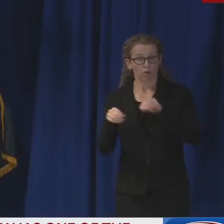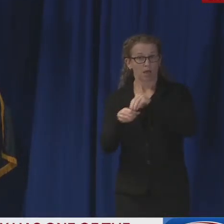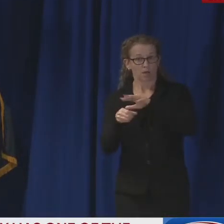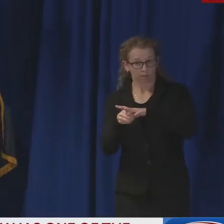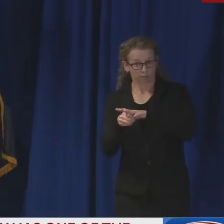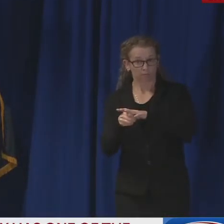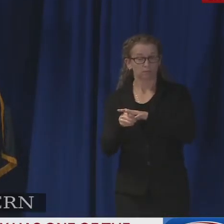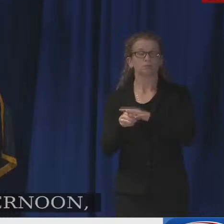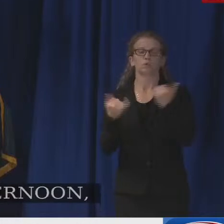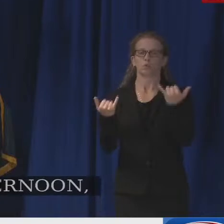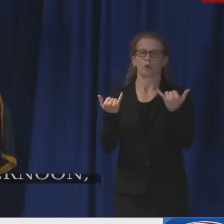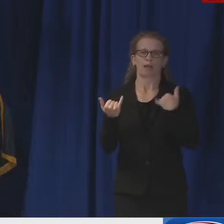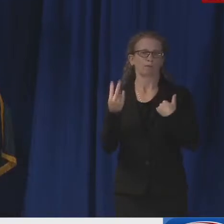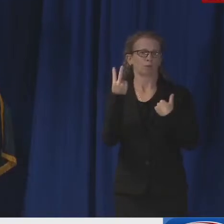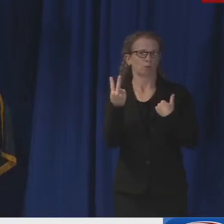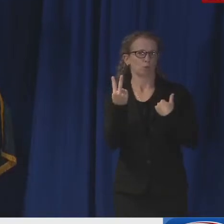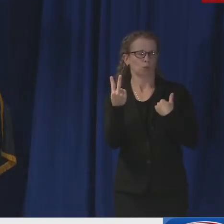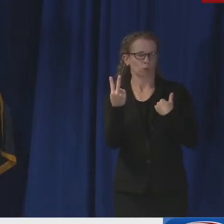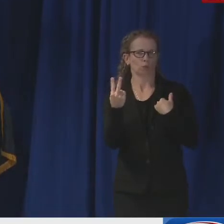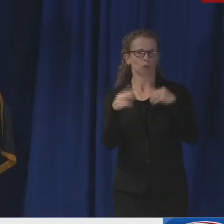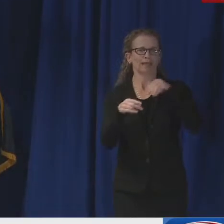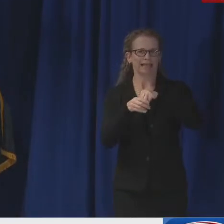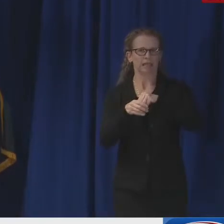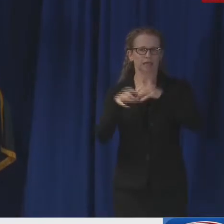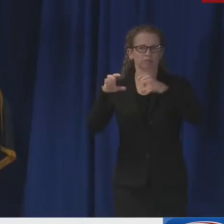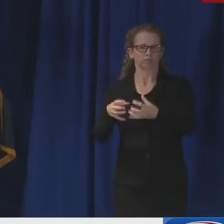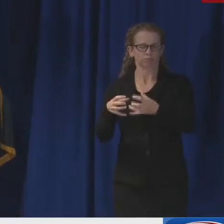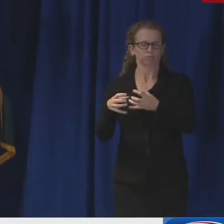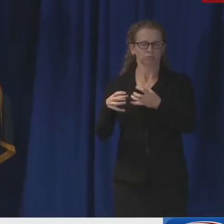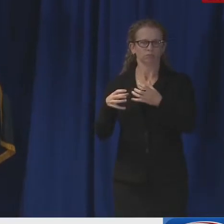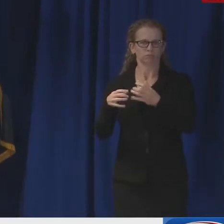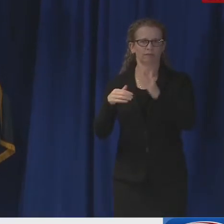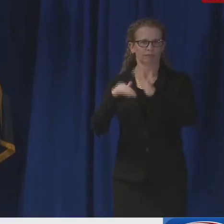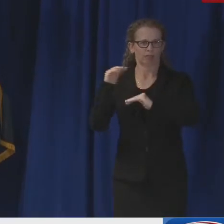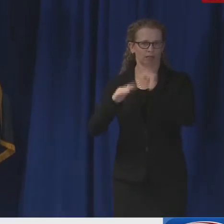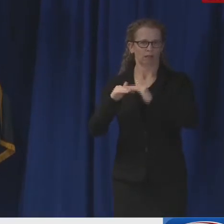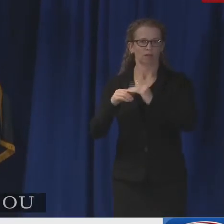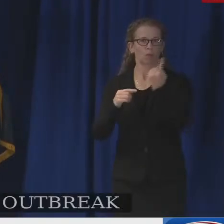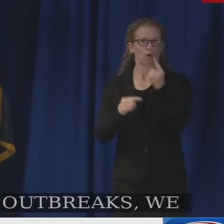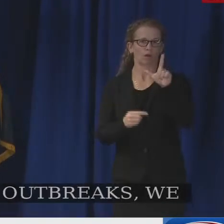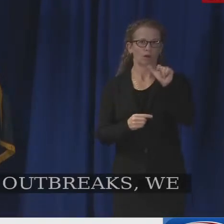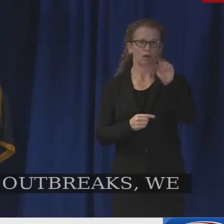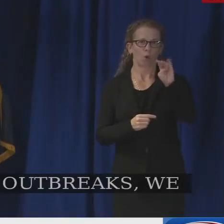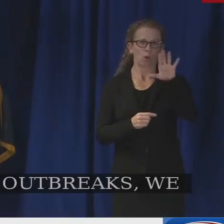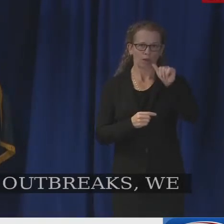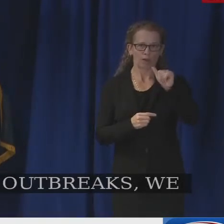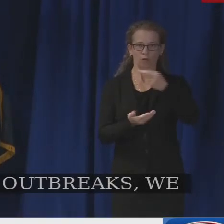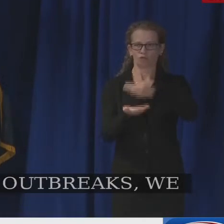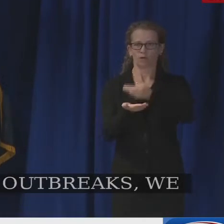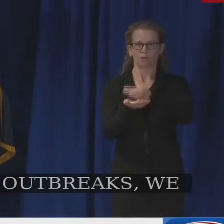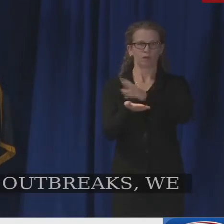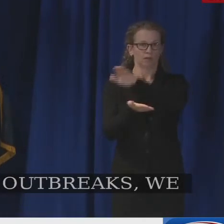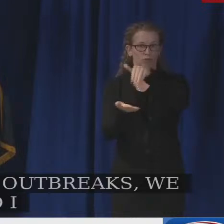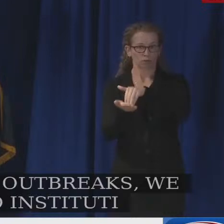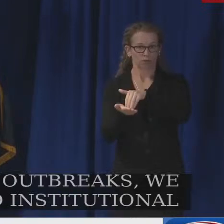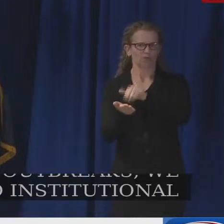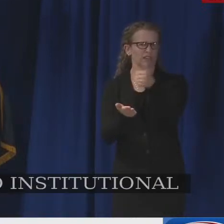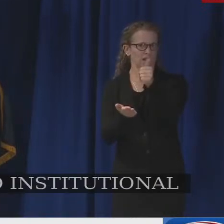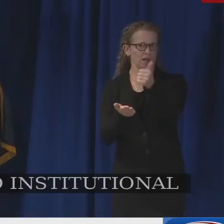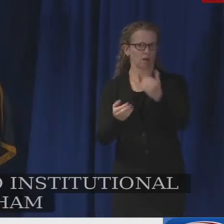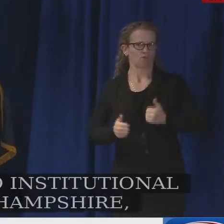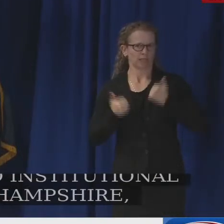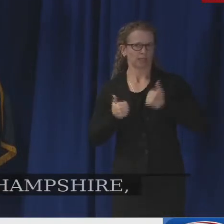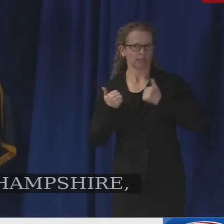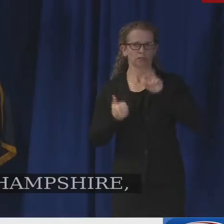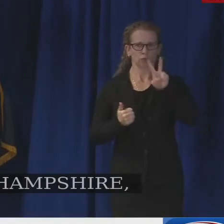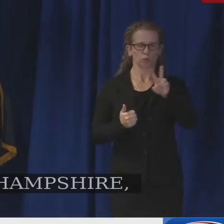are currently following two institutional outbreaks in New Hampshire. This includes Laconia Rehabilitation Center. They have 10 resident